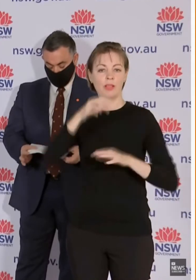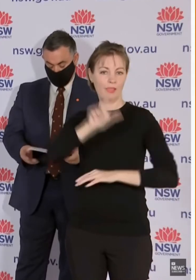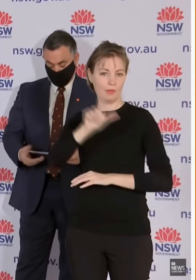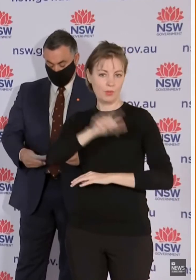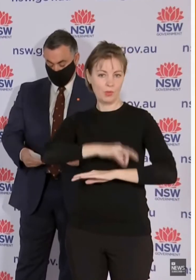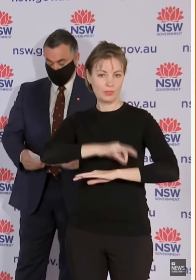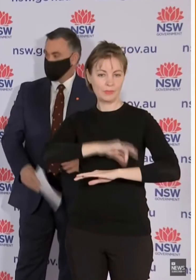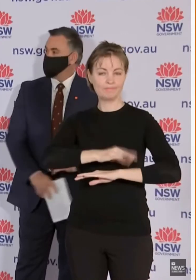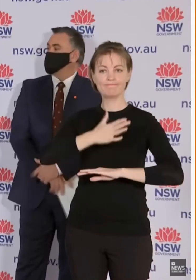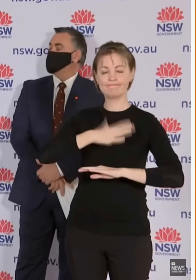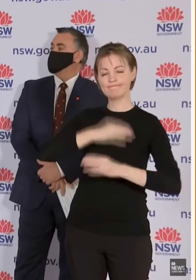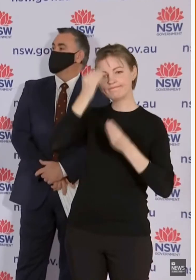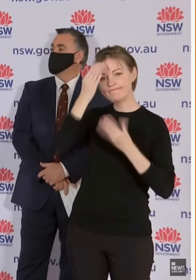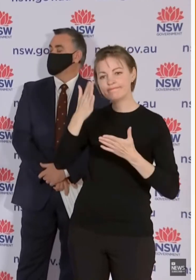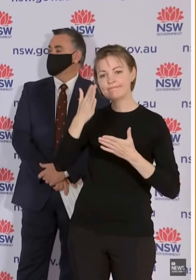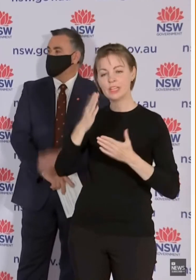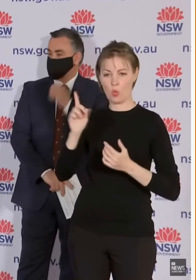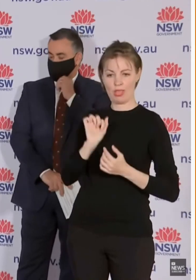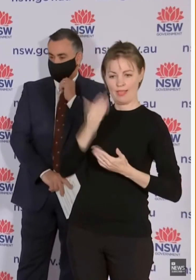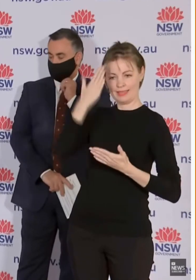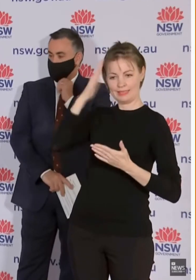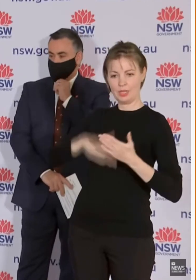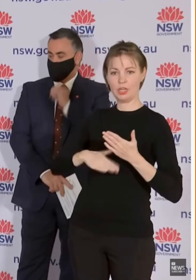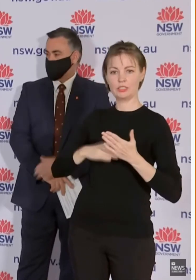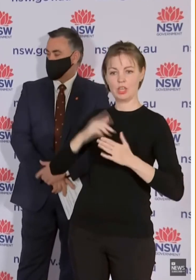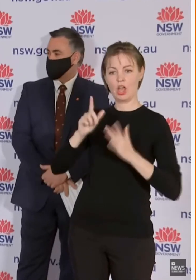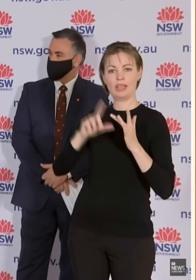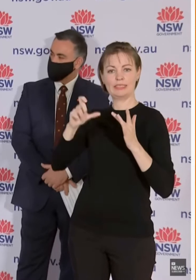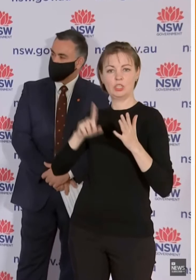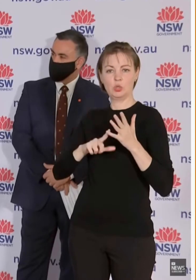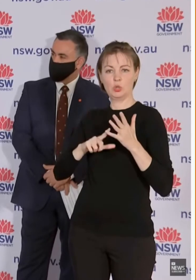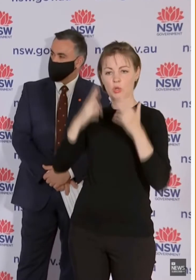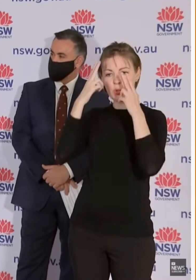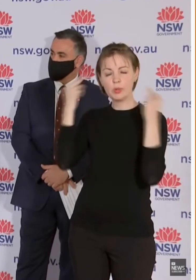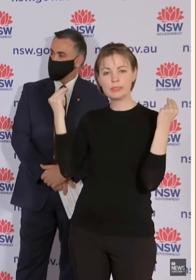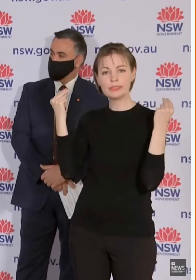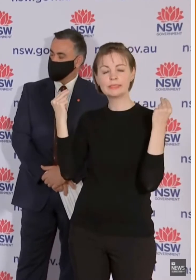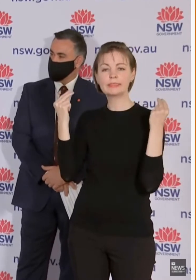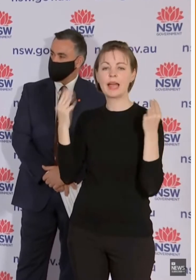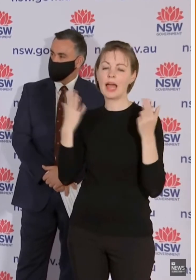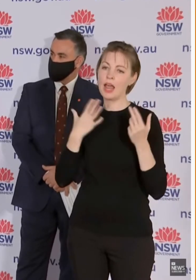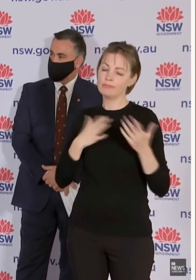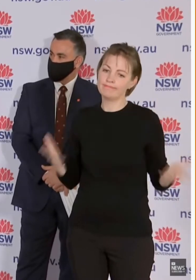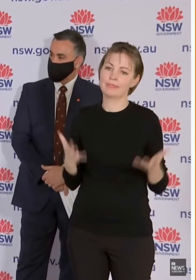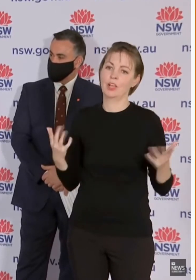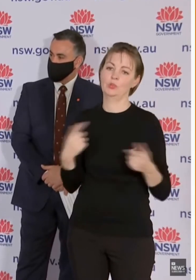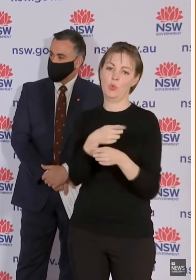for intensive care nurses on the front line during this pandemic response, and to encourage you all to please get